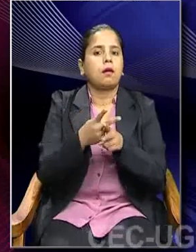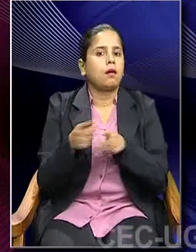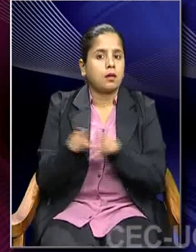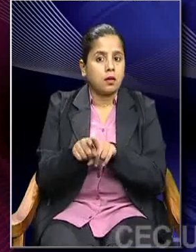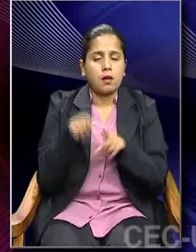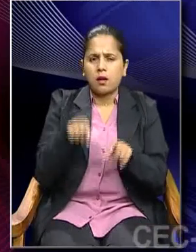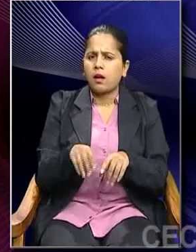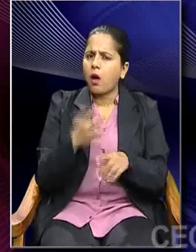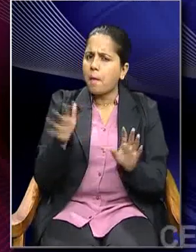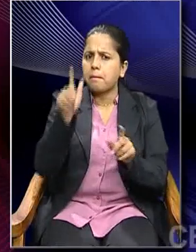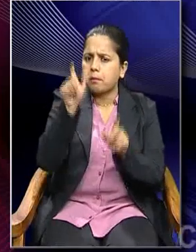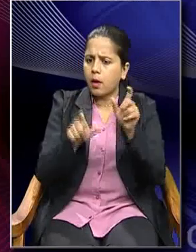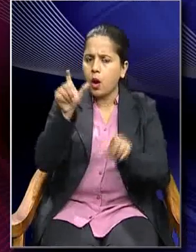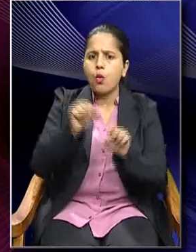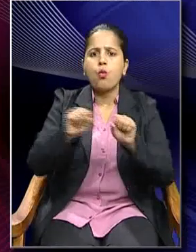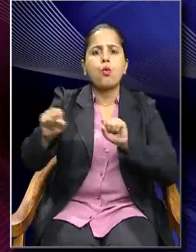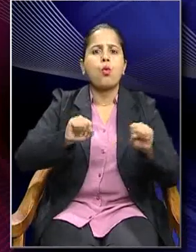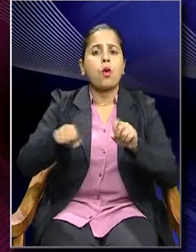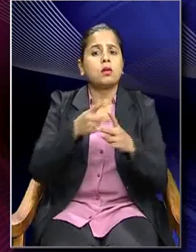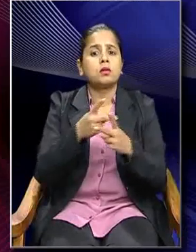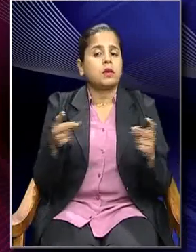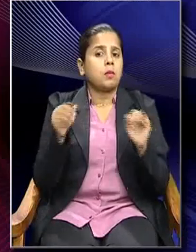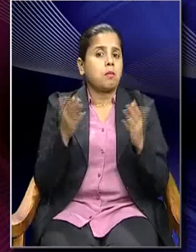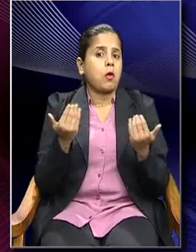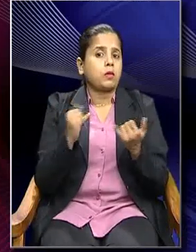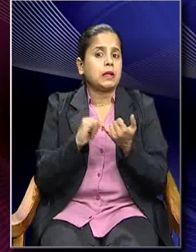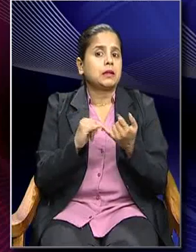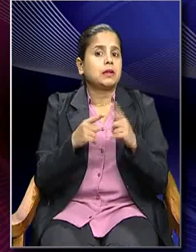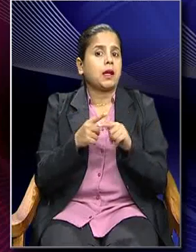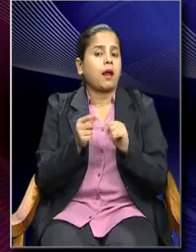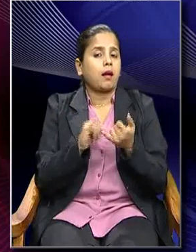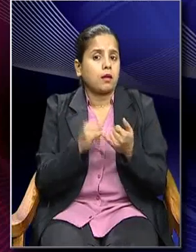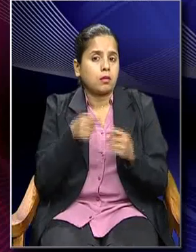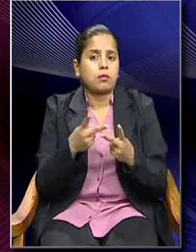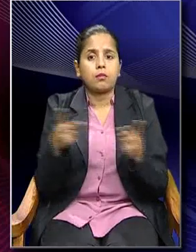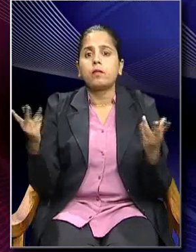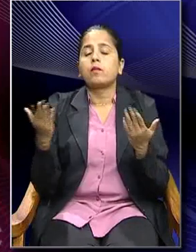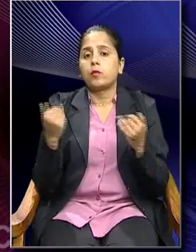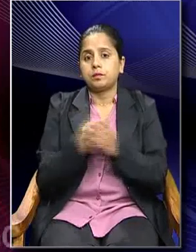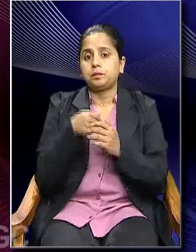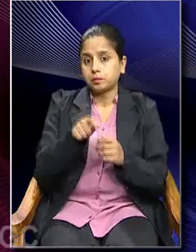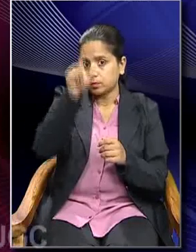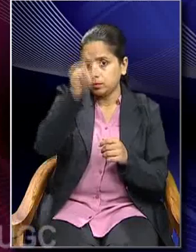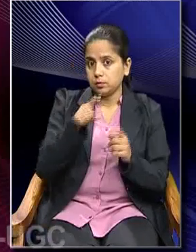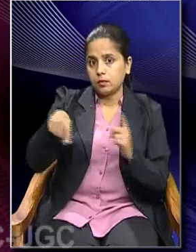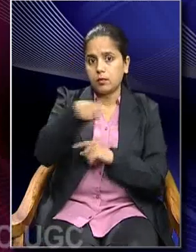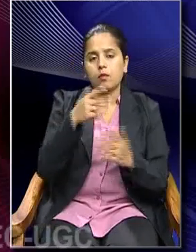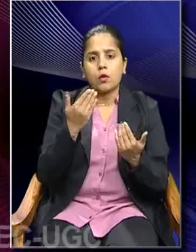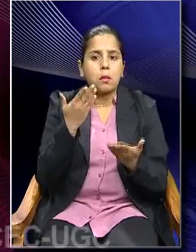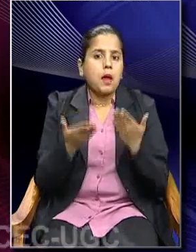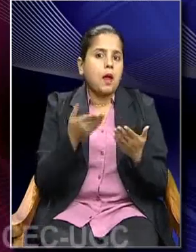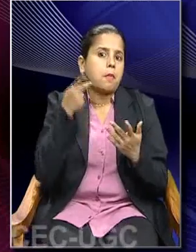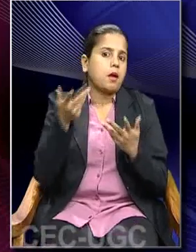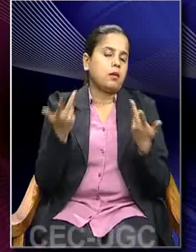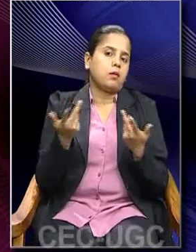each individual could have multiple status at one point of time. So an individual could be a bureaucrat, it